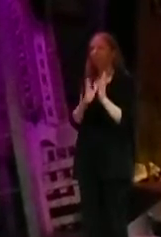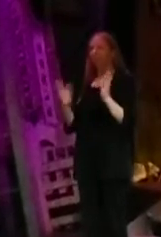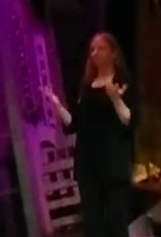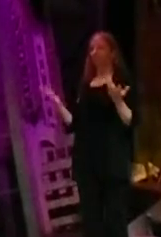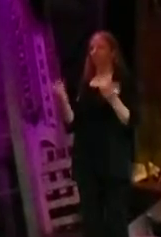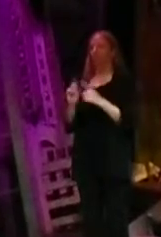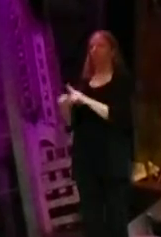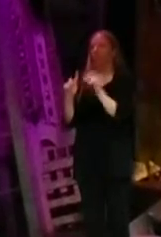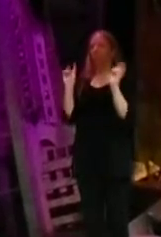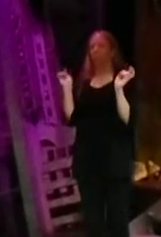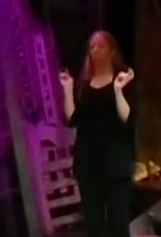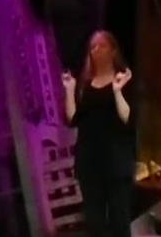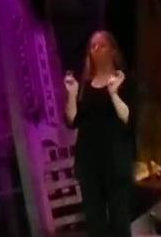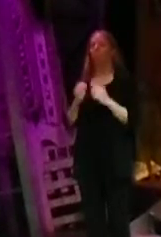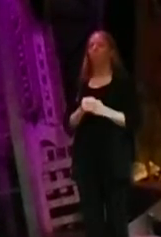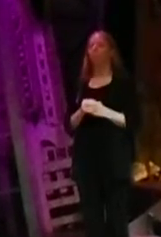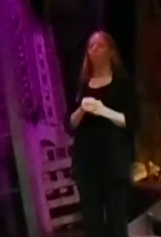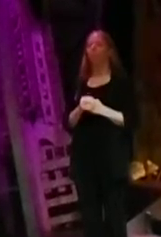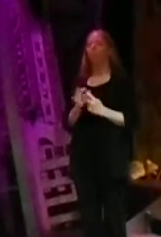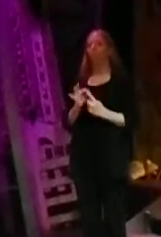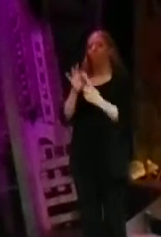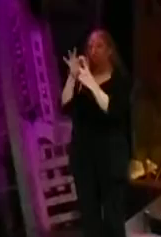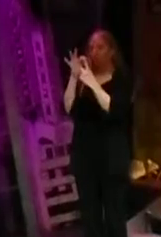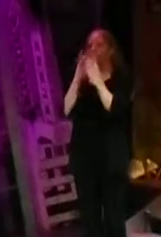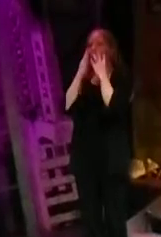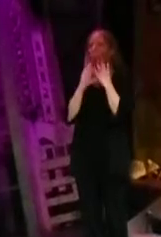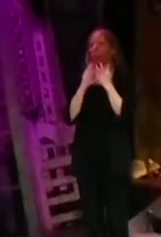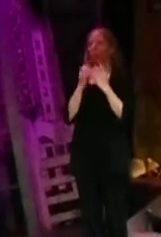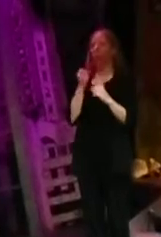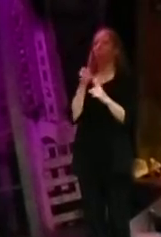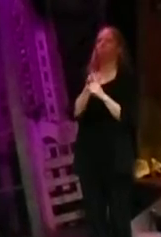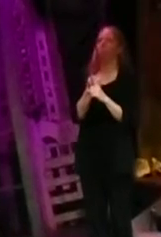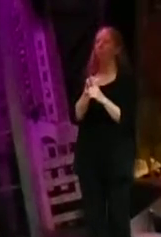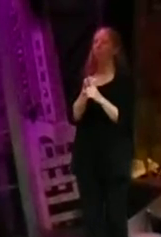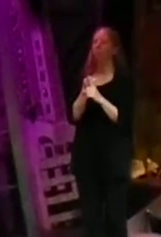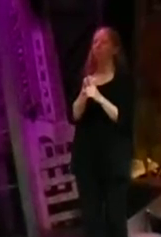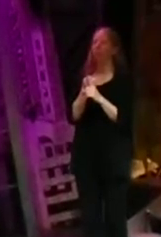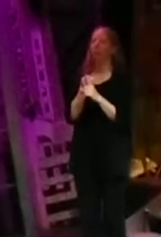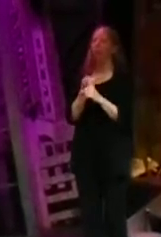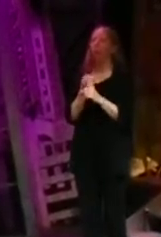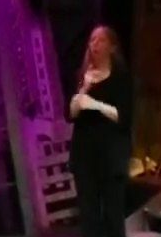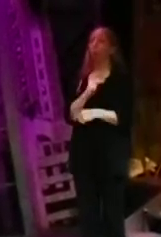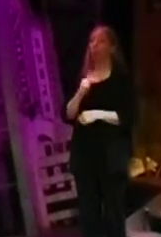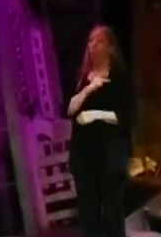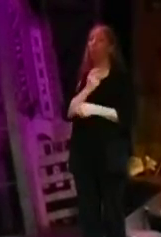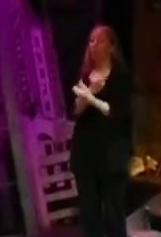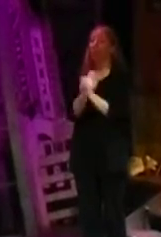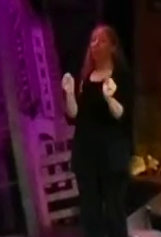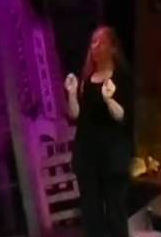especially, and unfortunately very suddenly, personal safety.